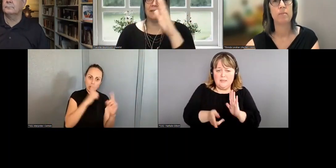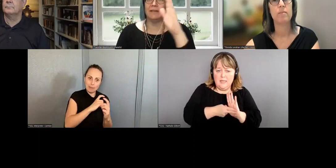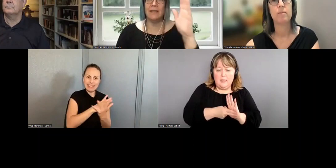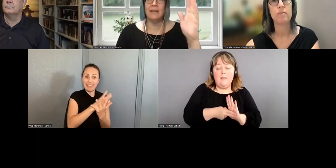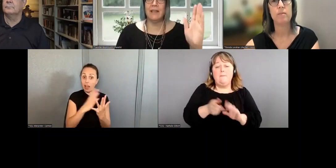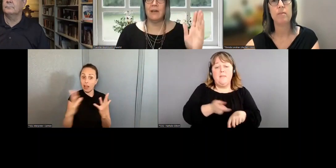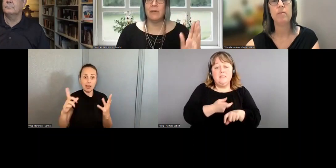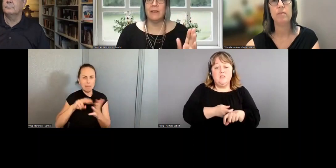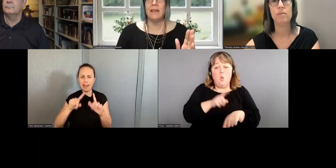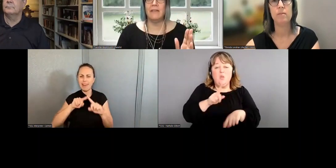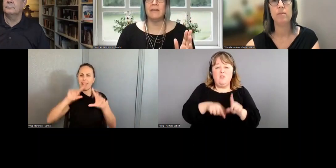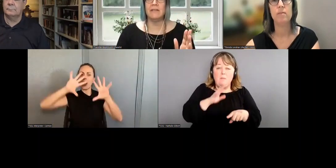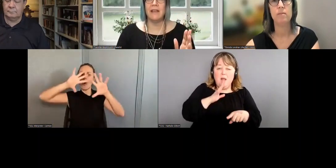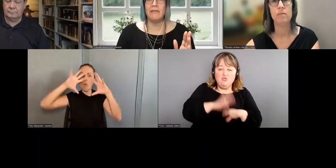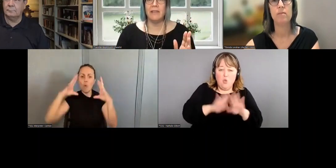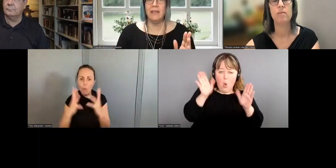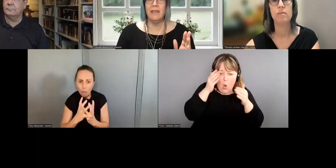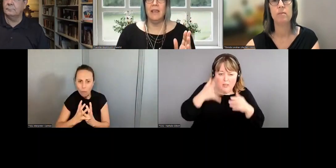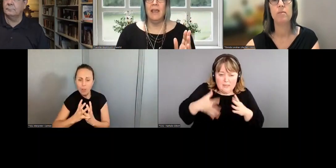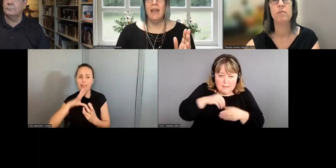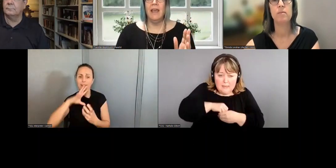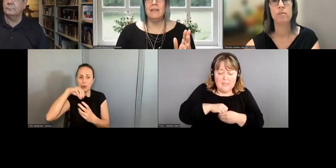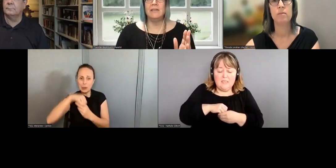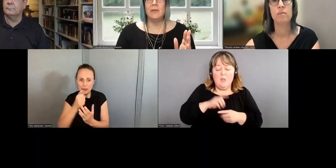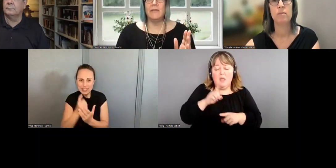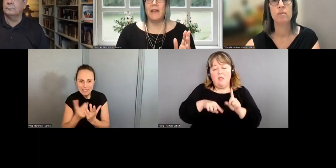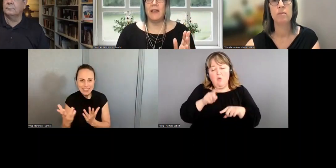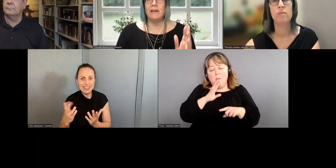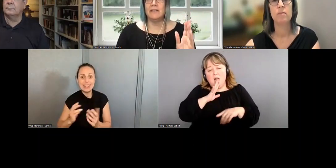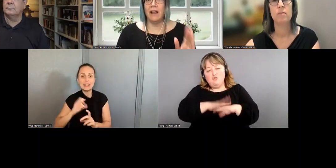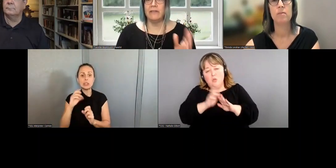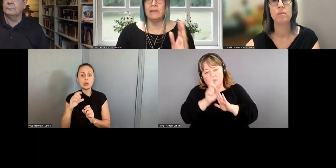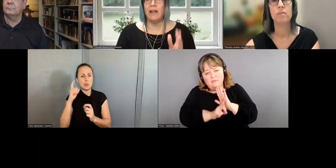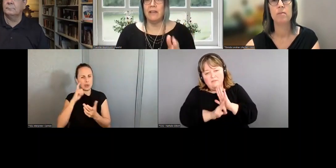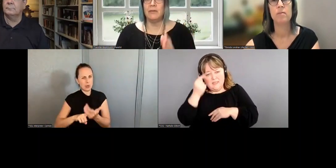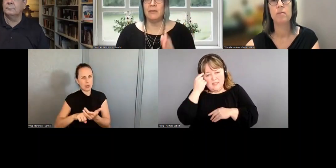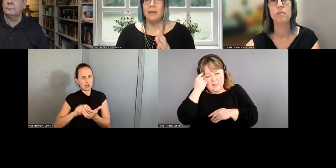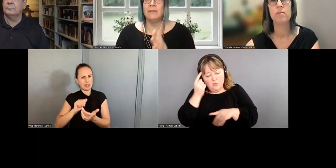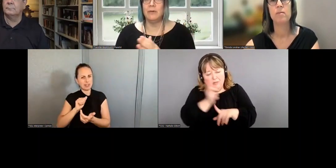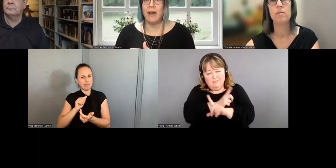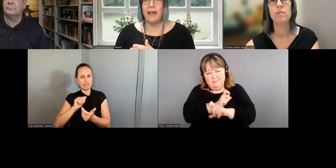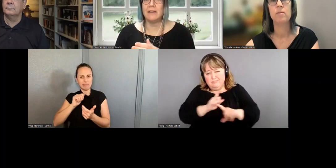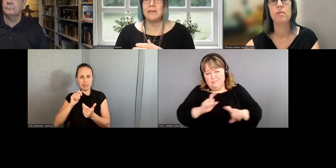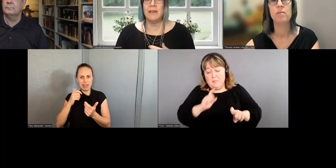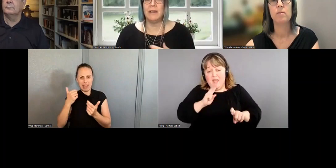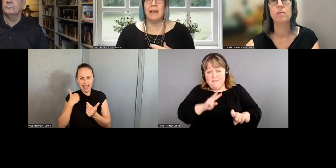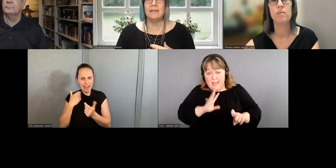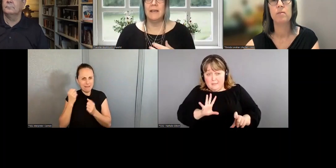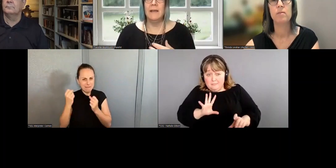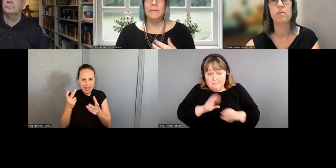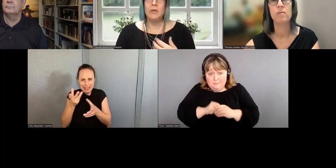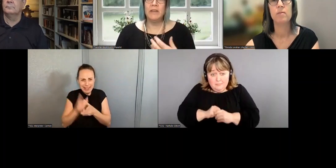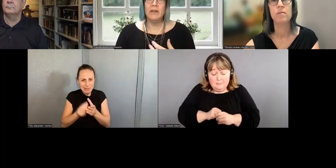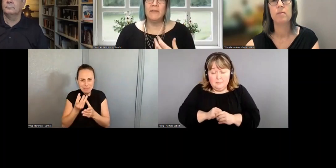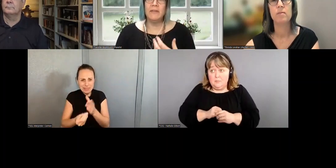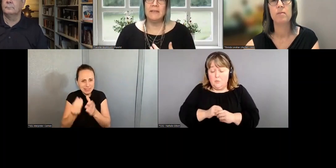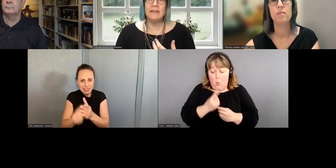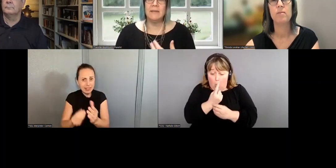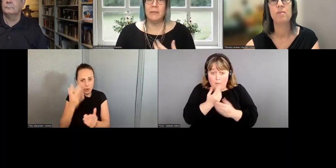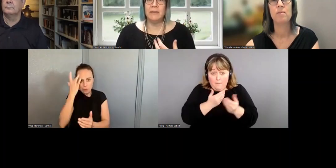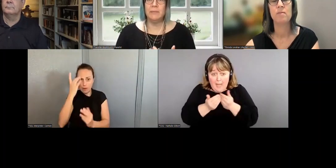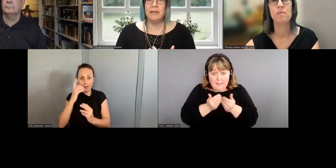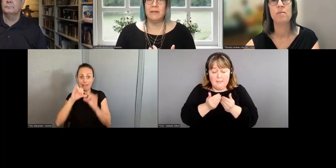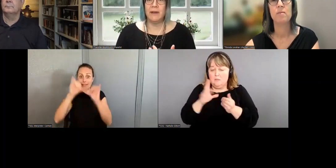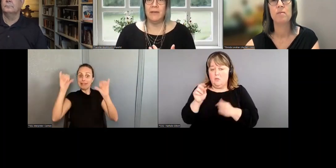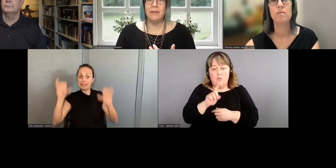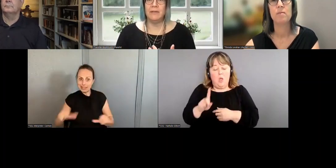there's nothing that really covers everything. And so we find ourselves falling through multiple cracks because we don't have a system that